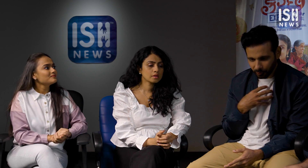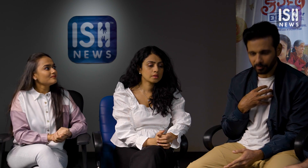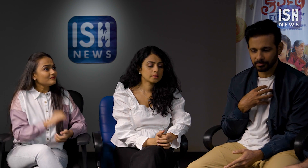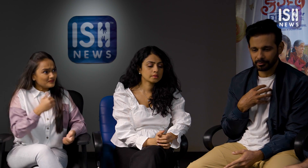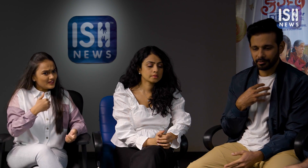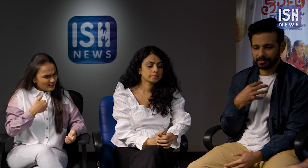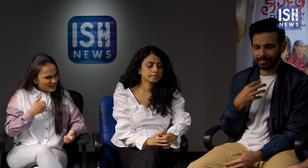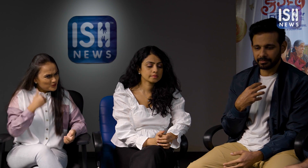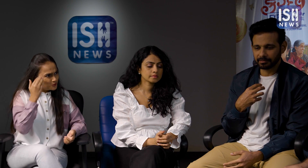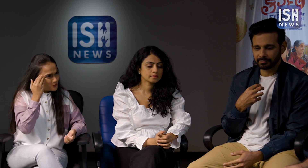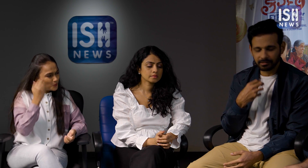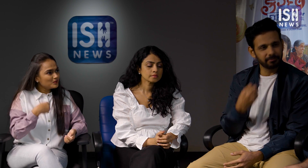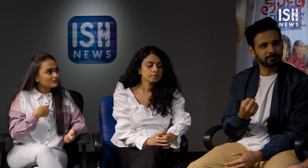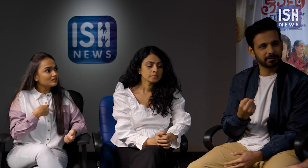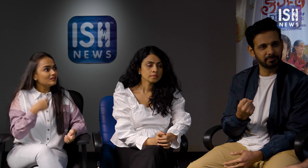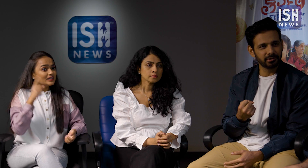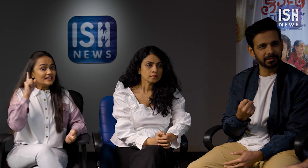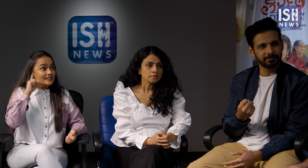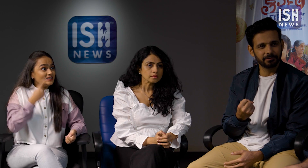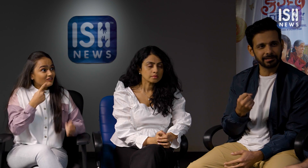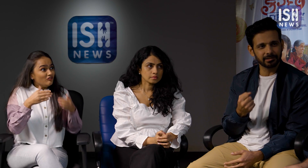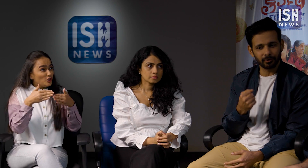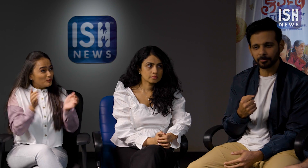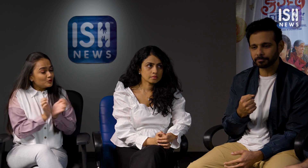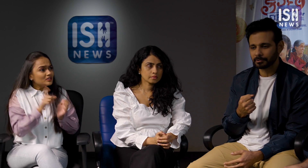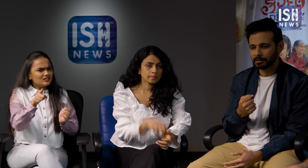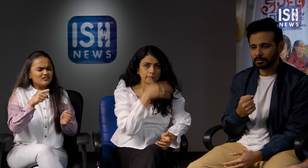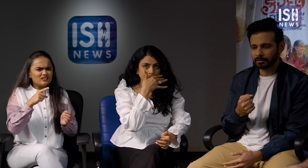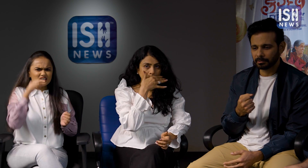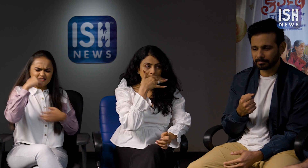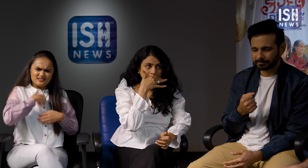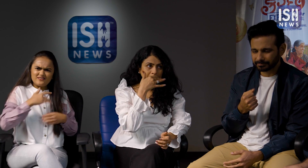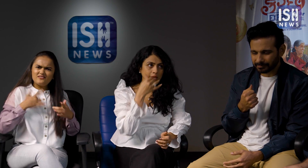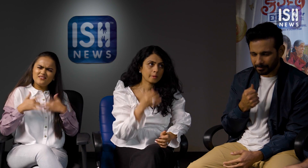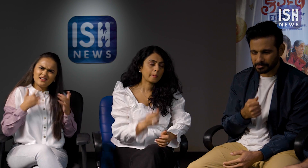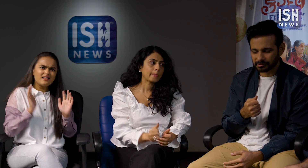I know that the deaf community feels a lot of